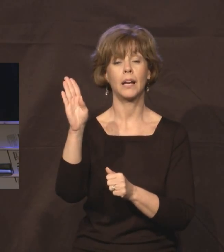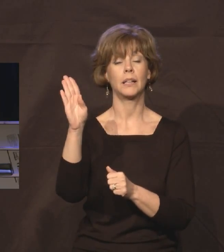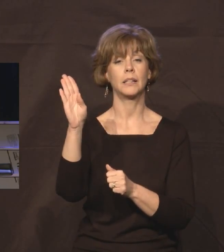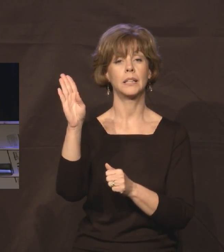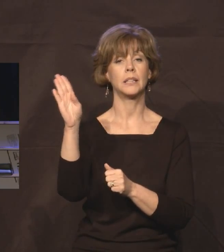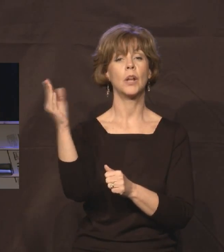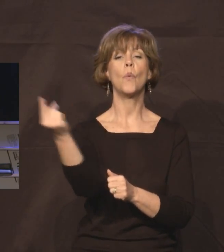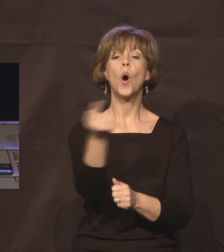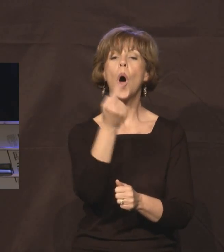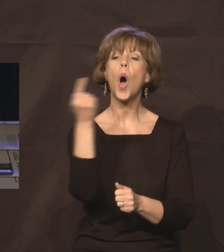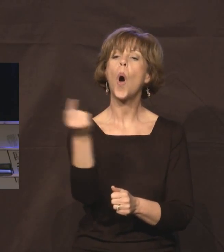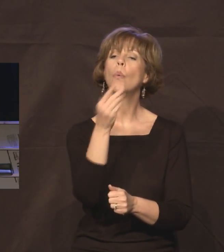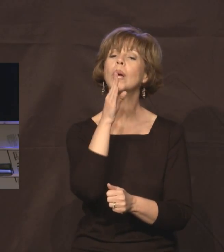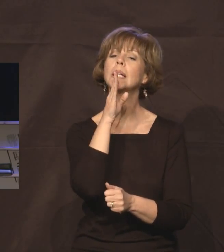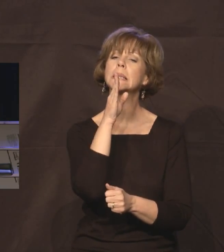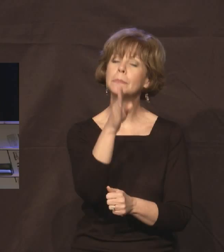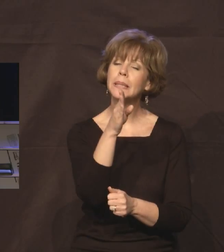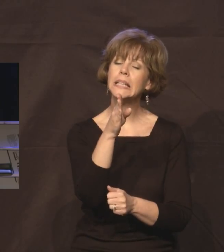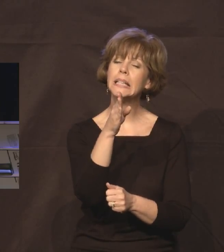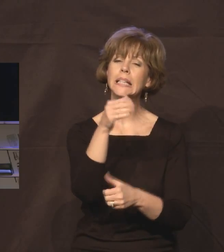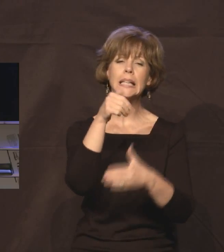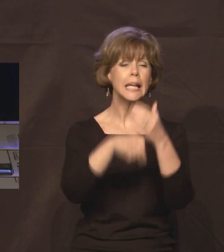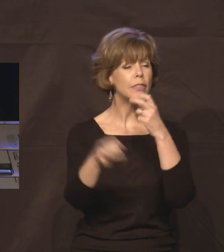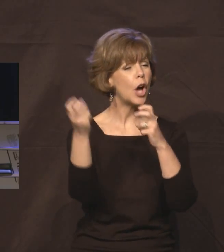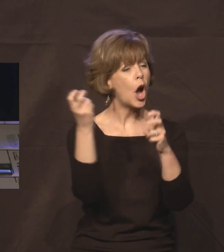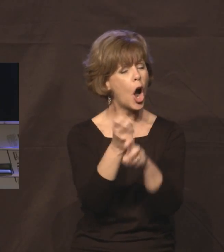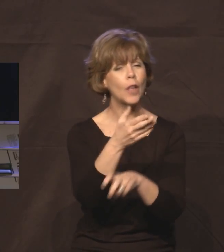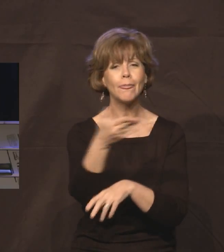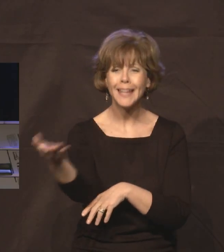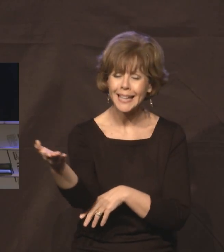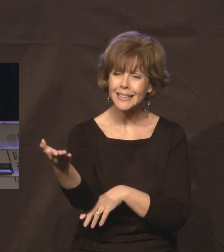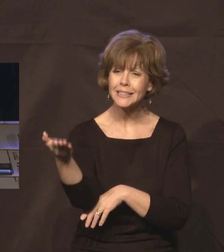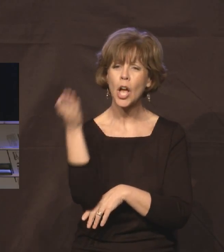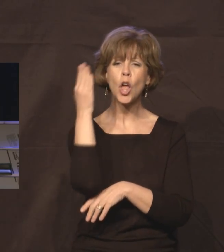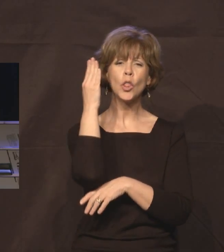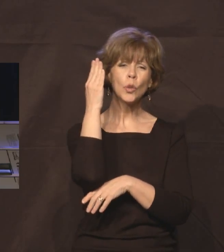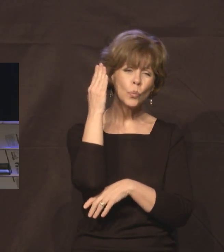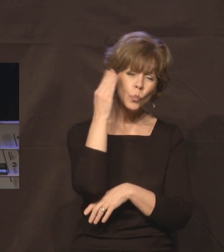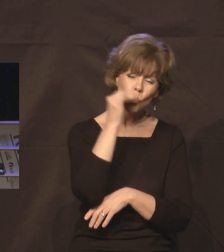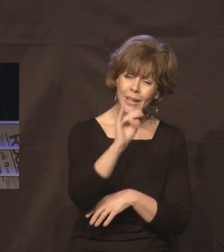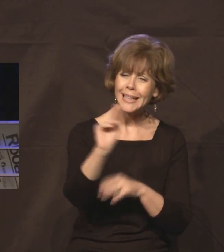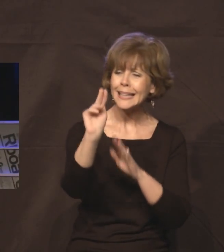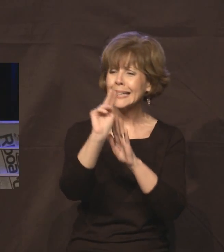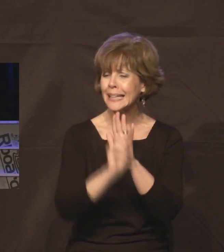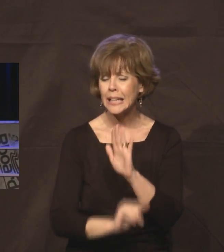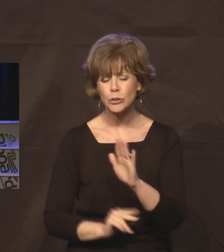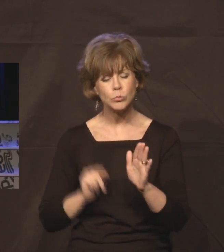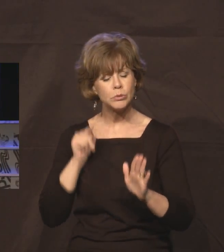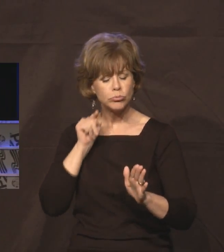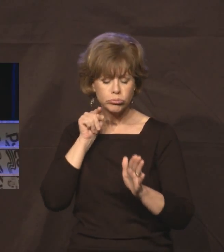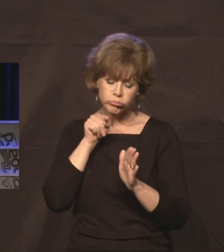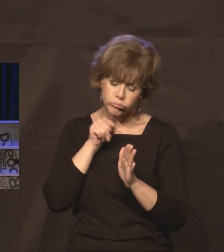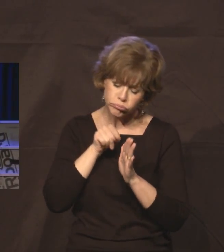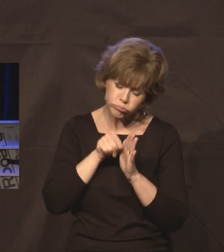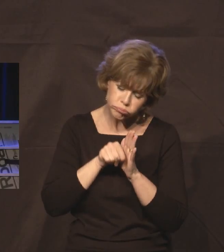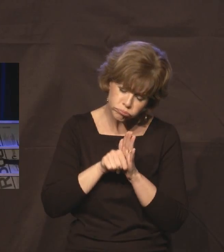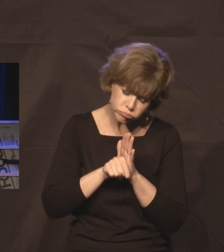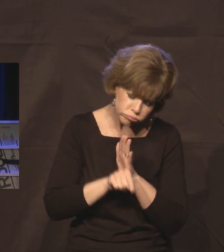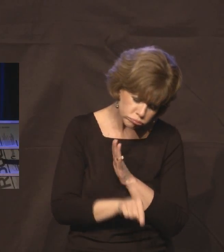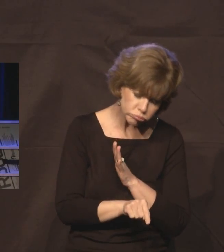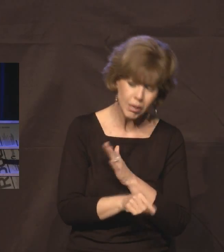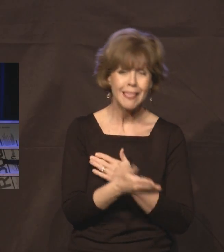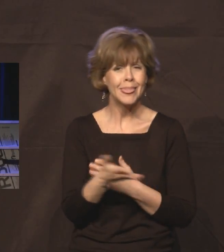It will always mean addressing the hard things. It will always mean a willingness to like look deep, to look deep within us, and even things that would scare